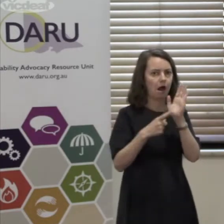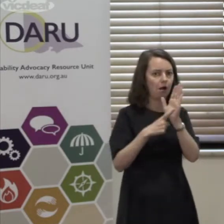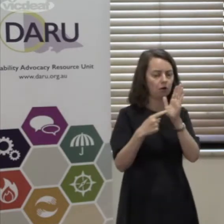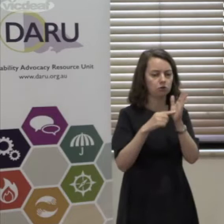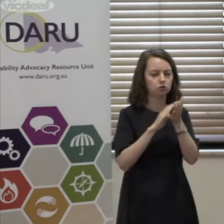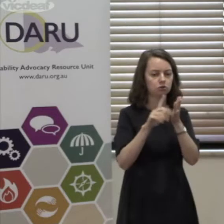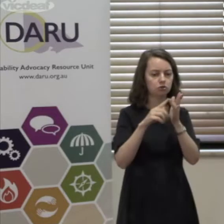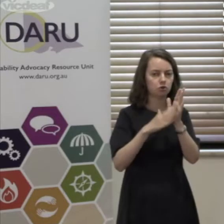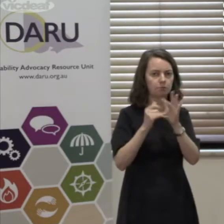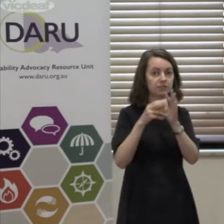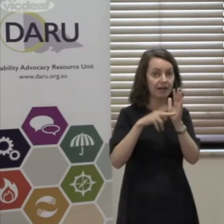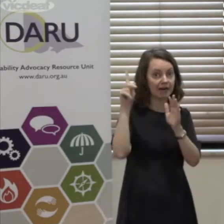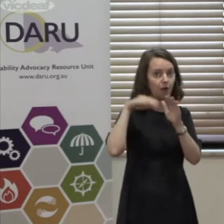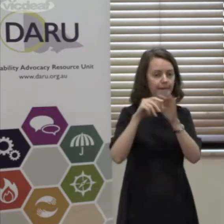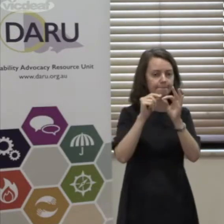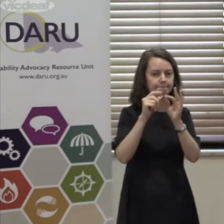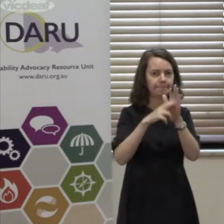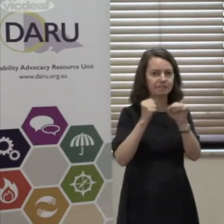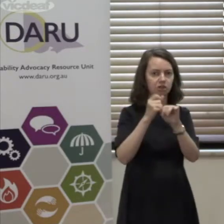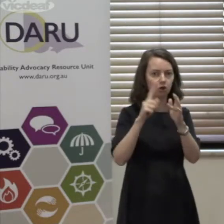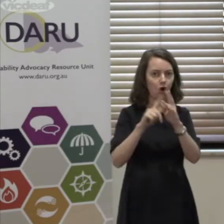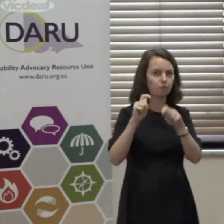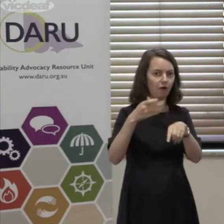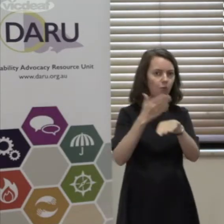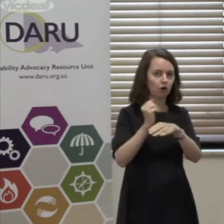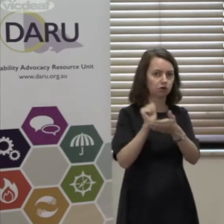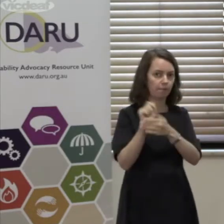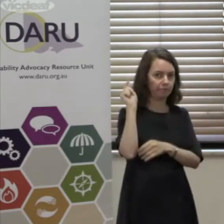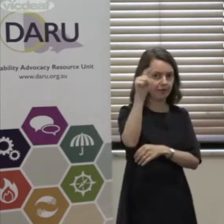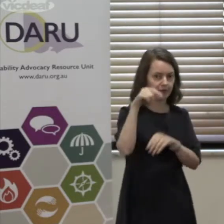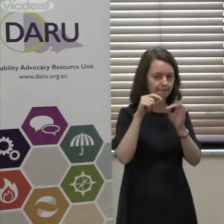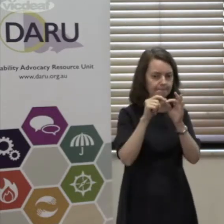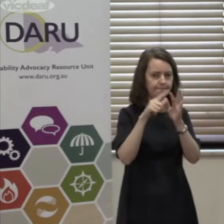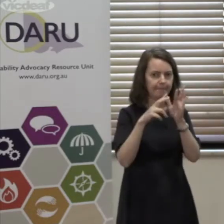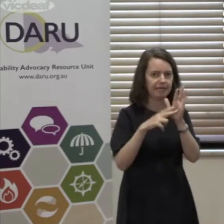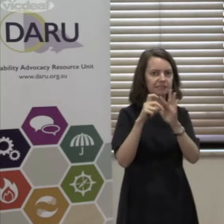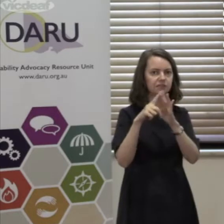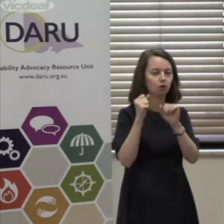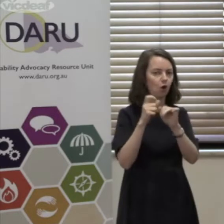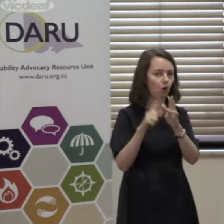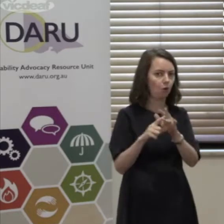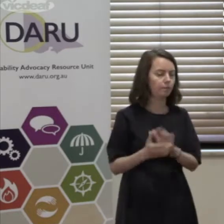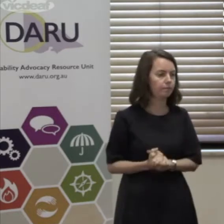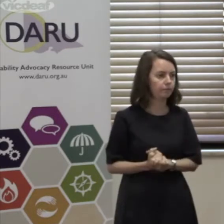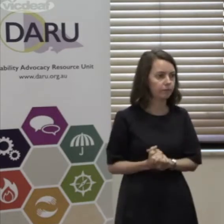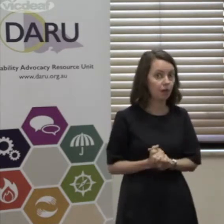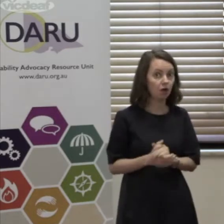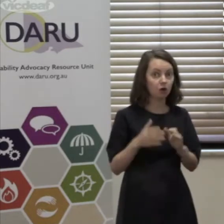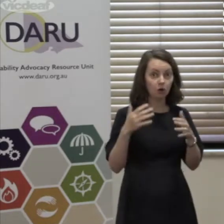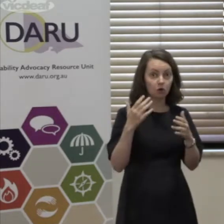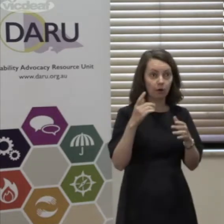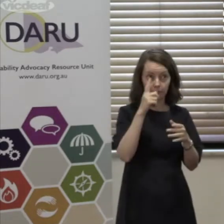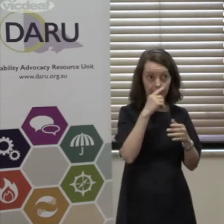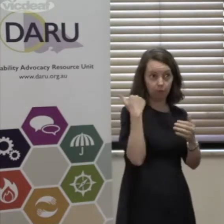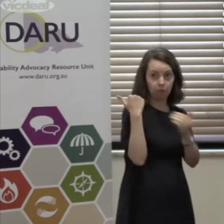in his third day of workshops there. And in fact, demand has been so high, we're running a second lot in